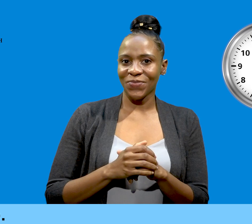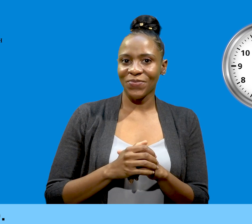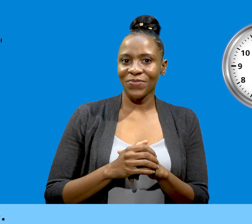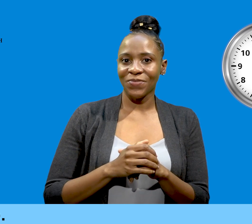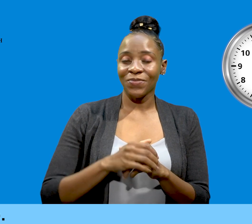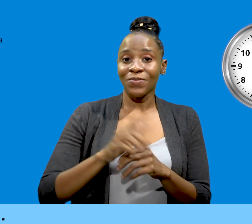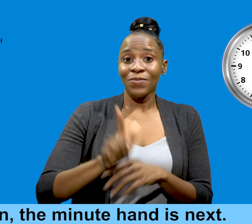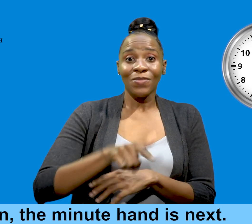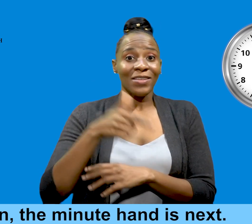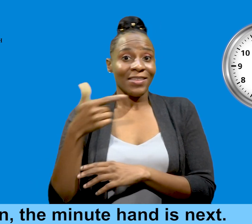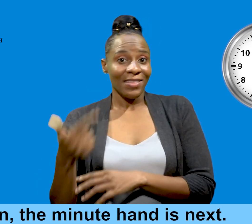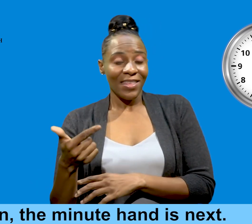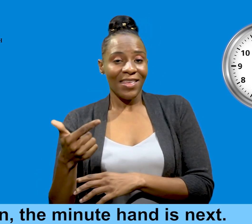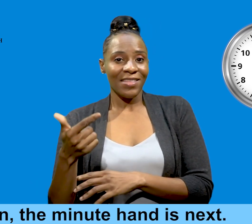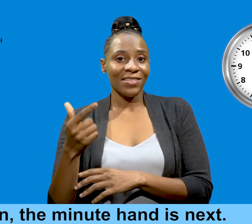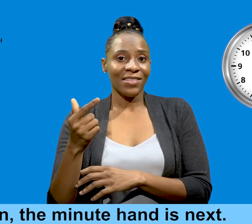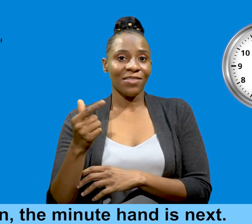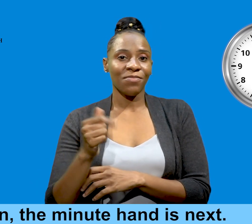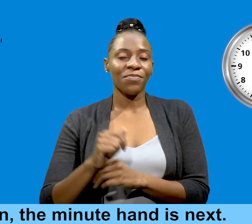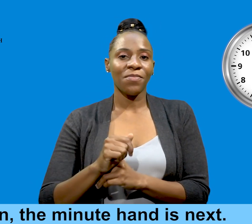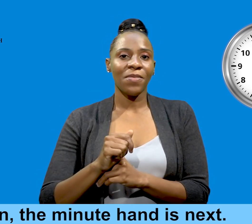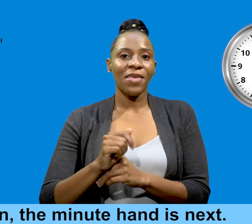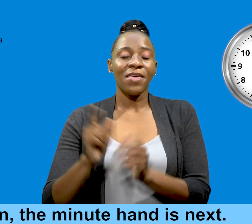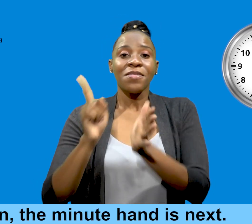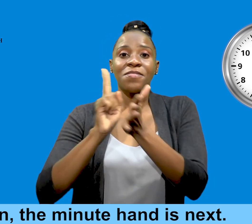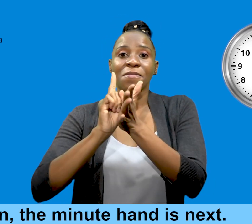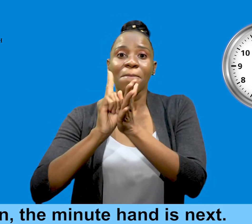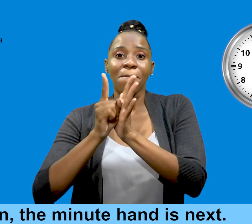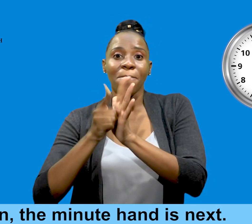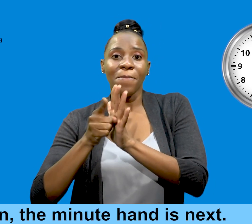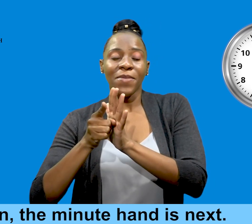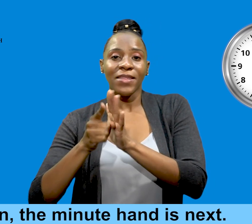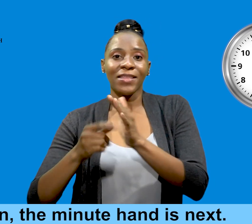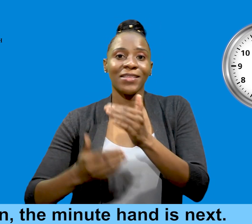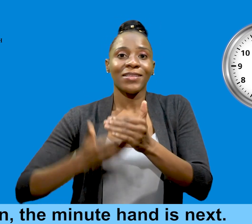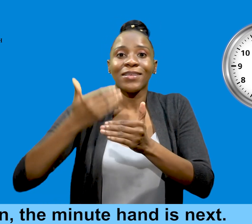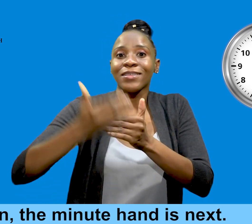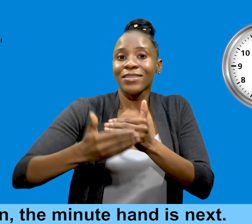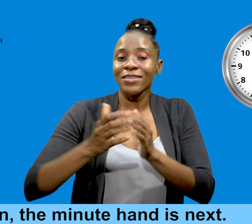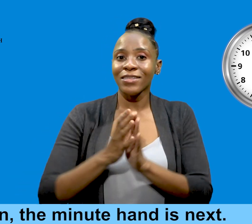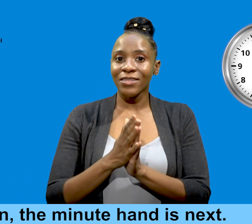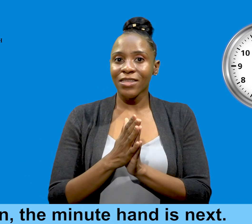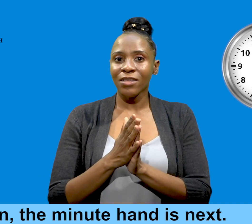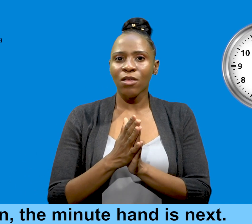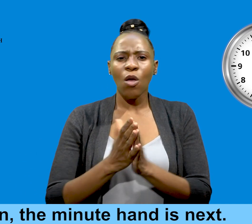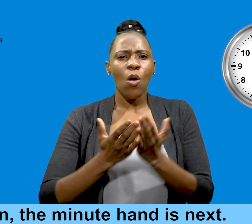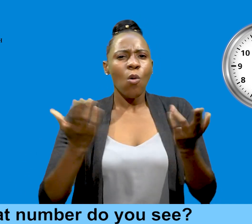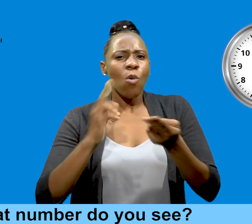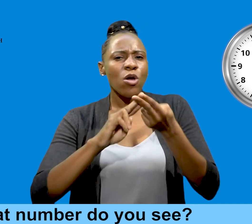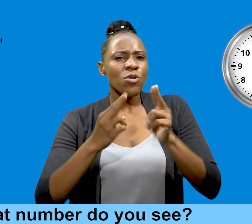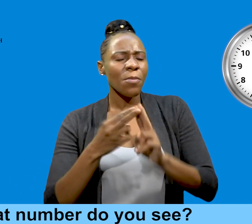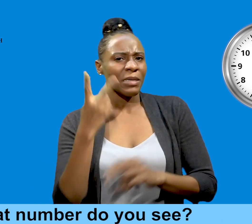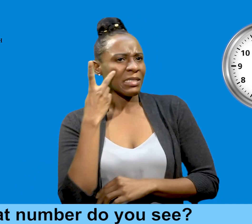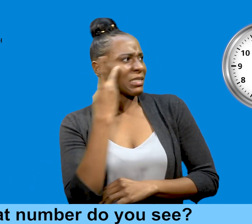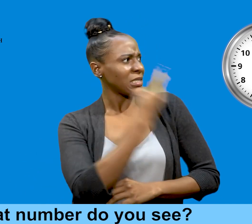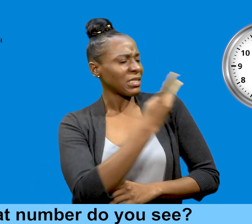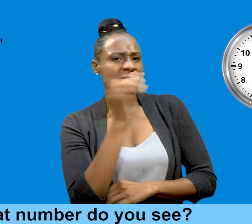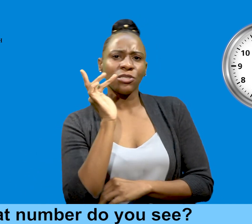2. Then, the minute hand is next. What number do